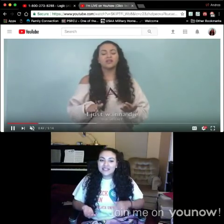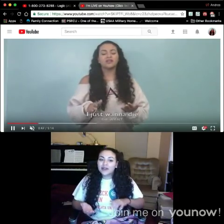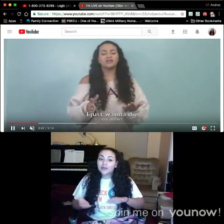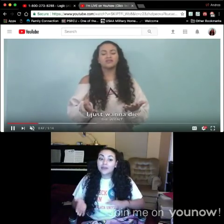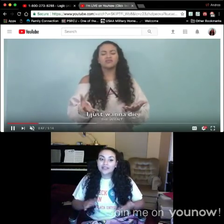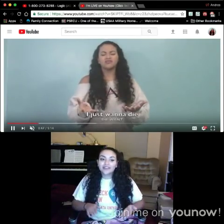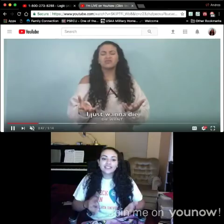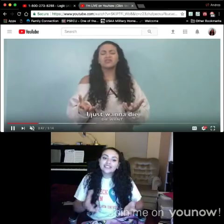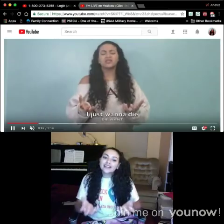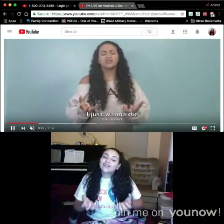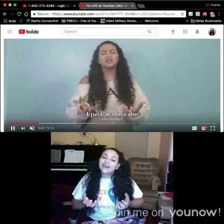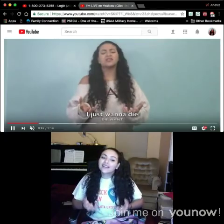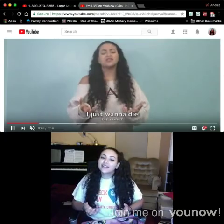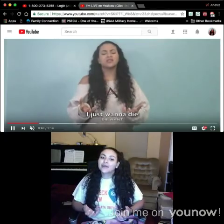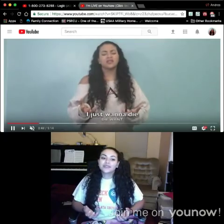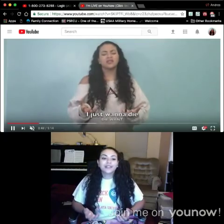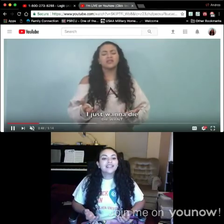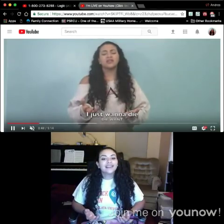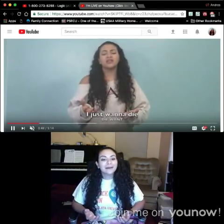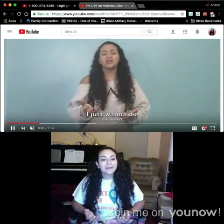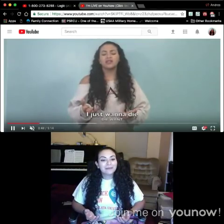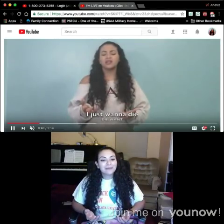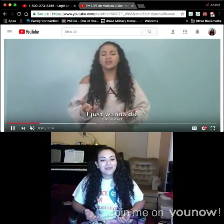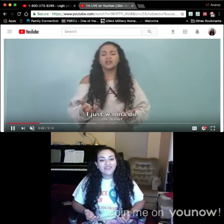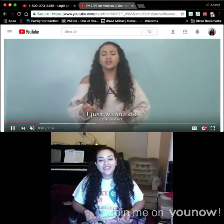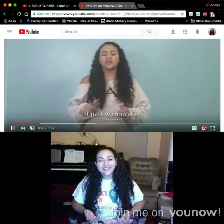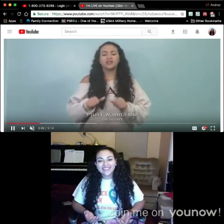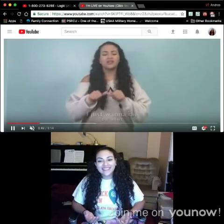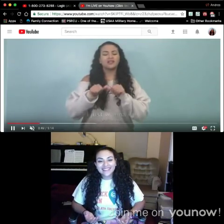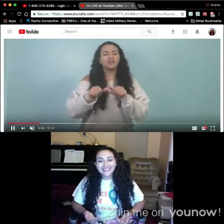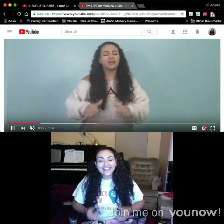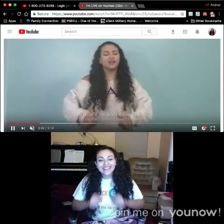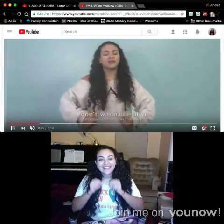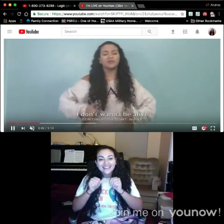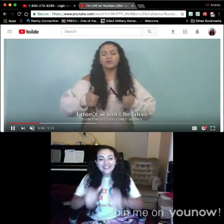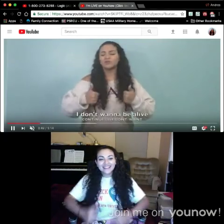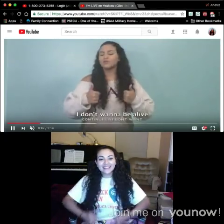These are like weird lyrics to say out loud. I don't enjoy saying them.